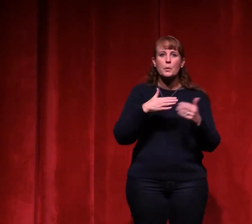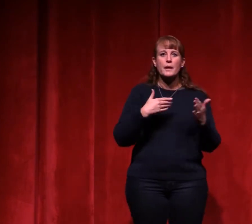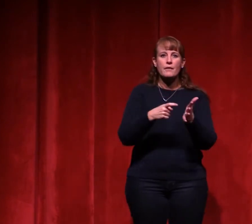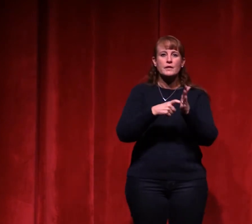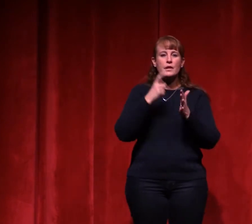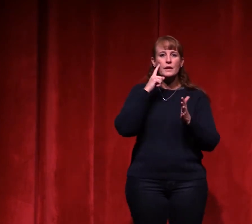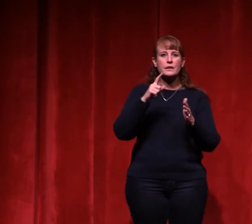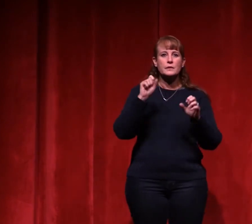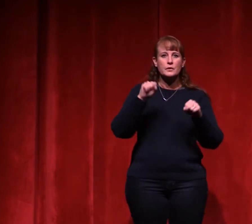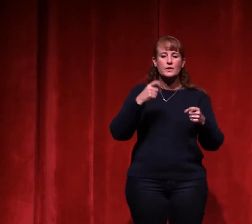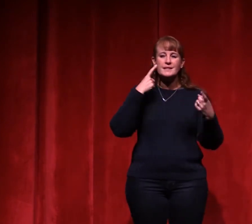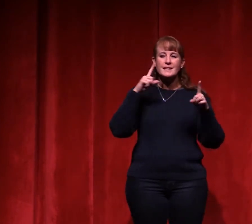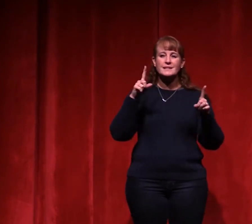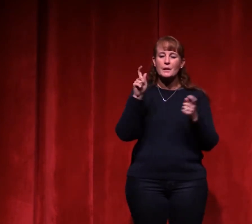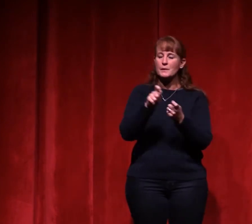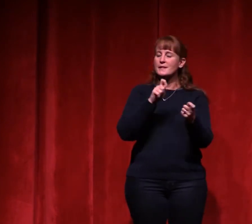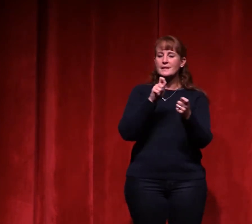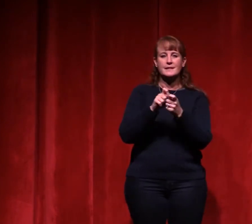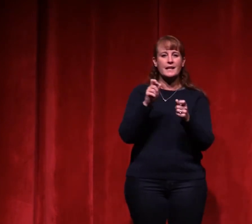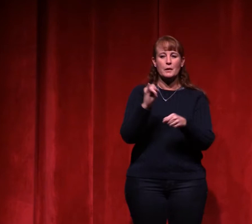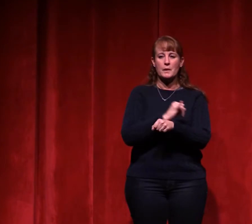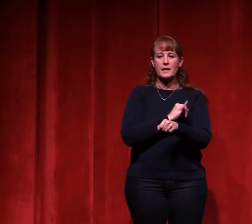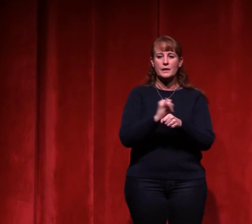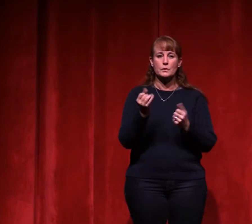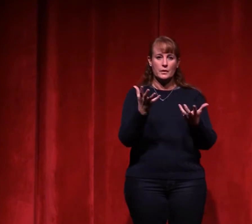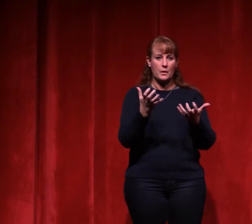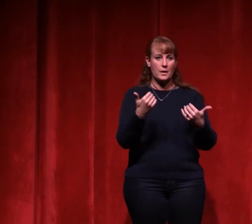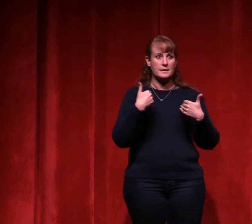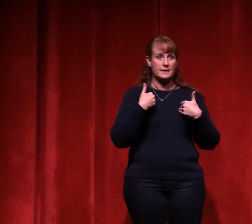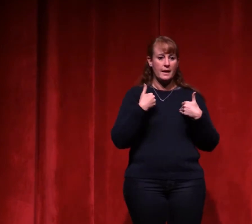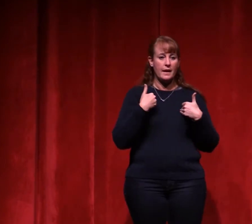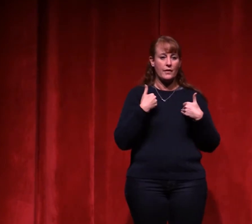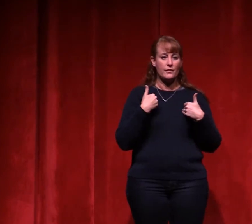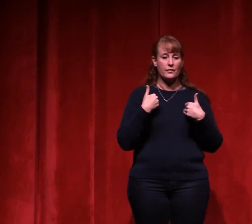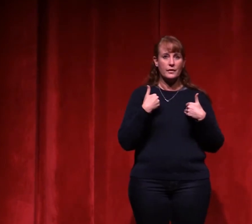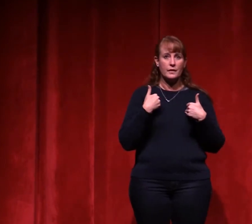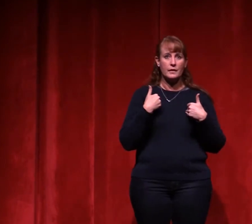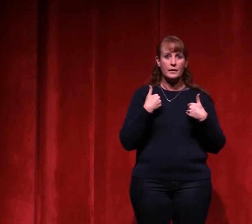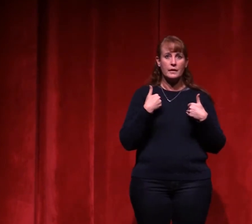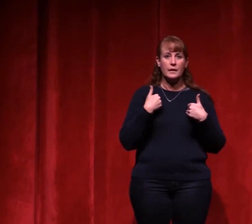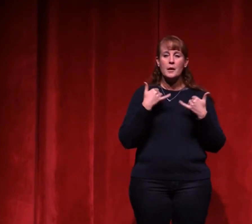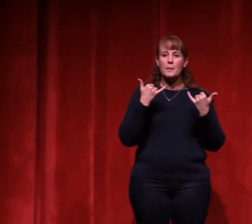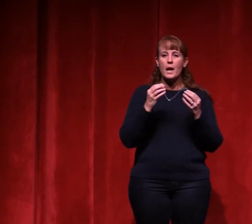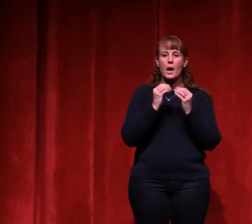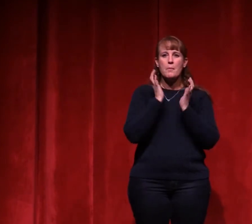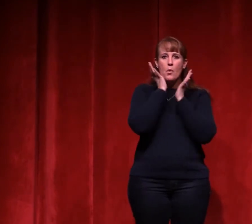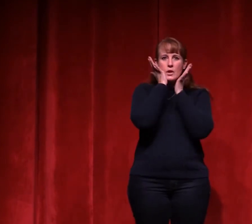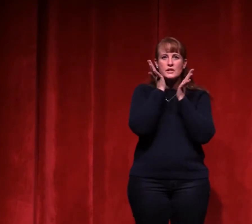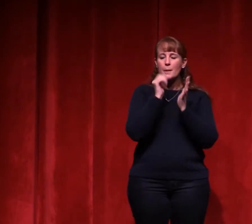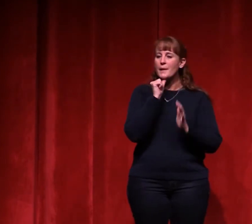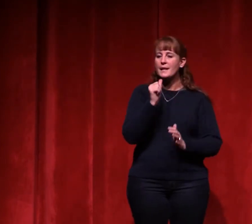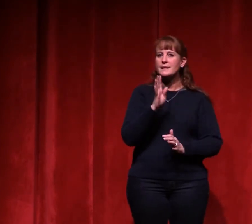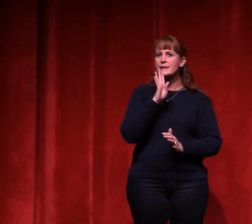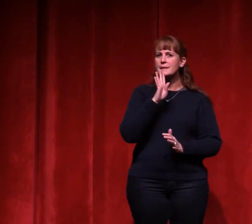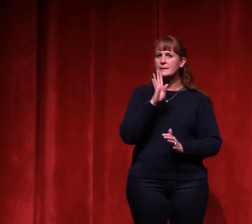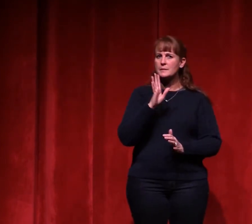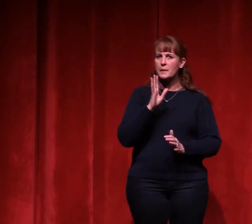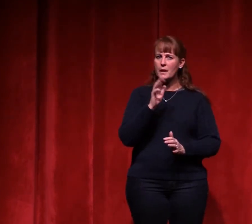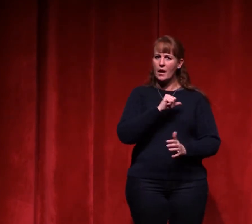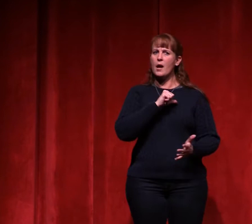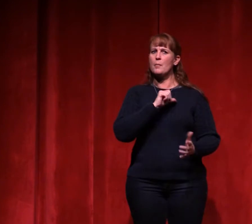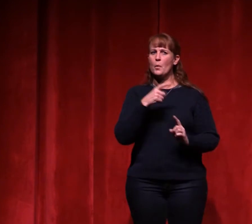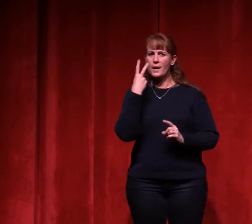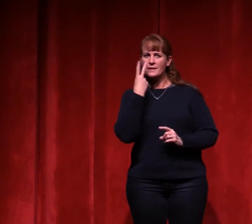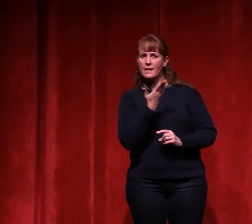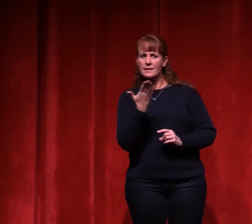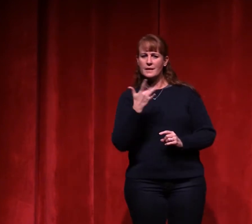took in order to succeed, which is exactly what the industry is counting on. But I'm more ashamed that I didn't speak up when I saw these things